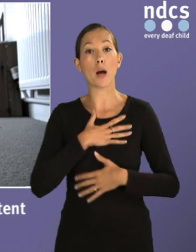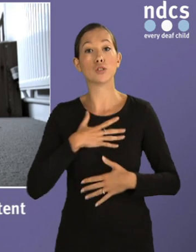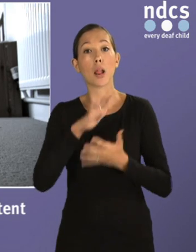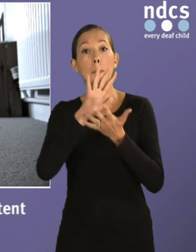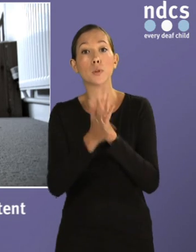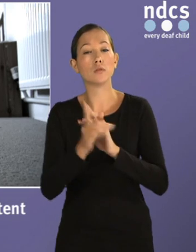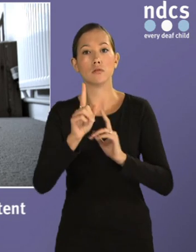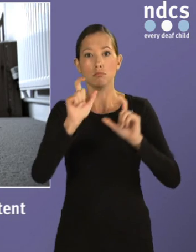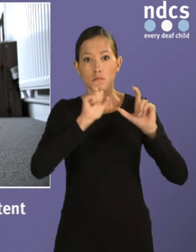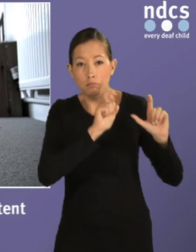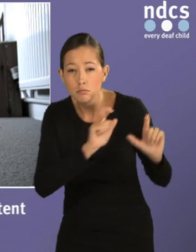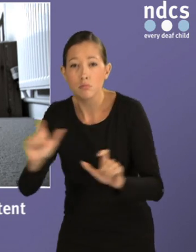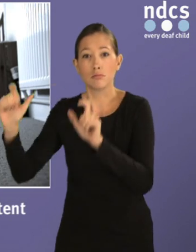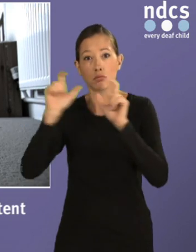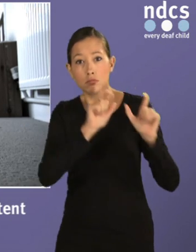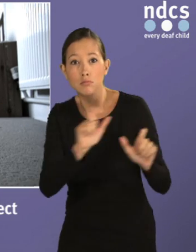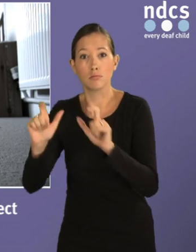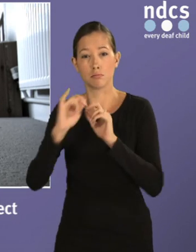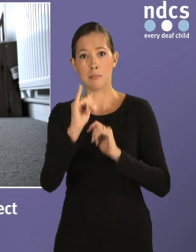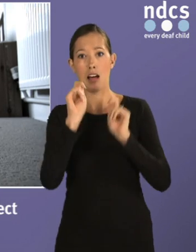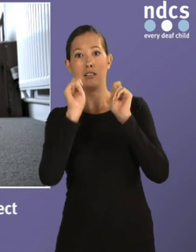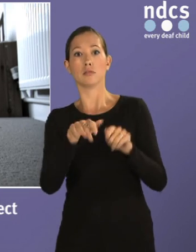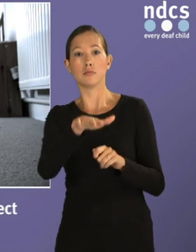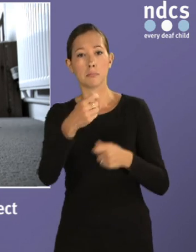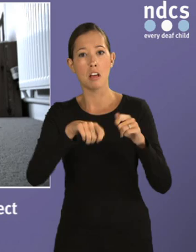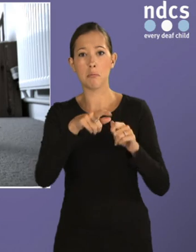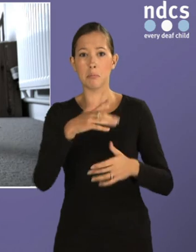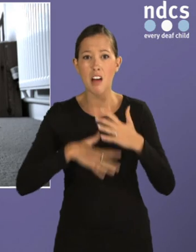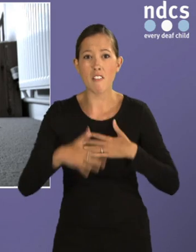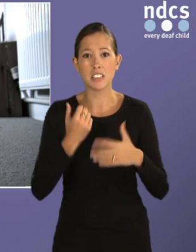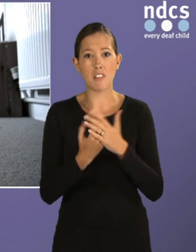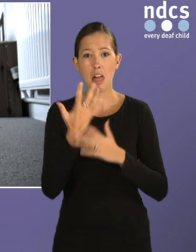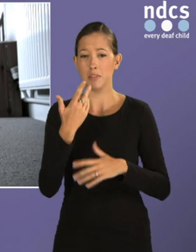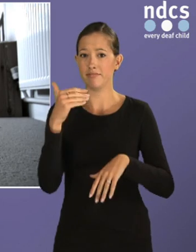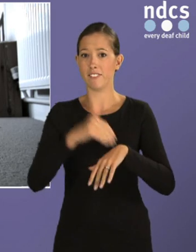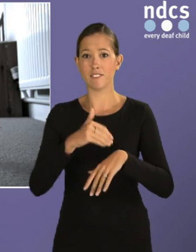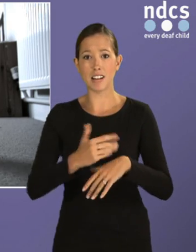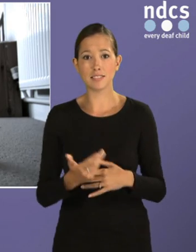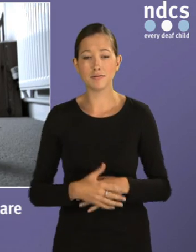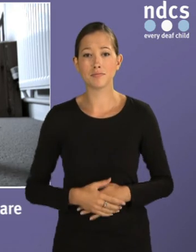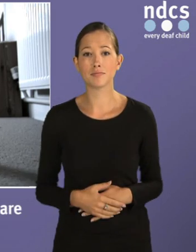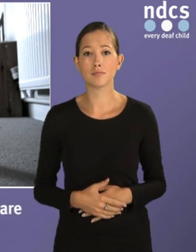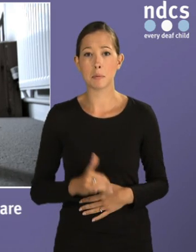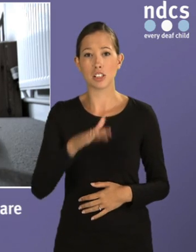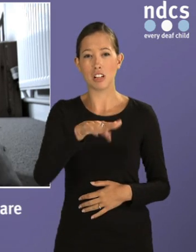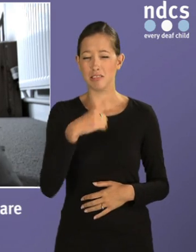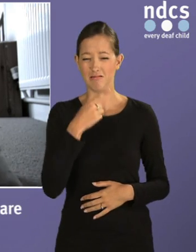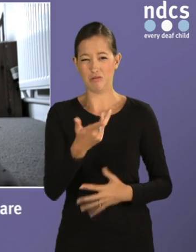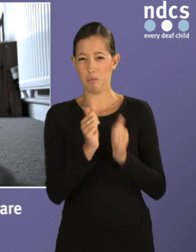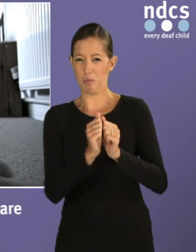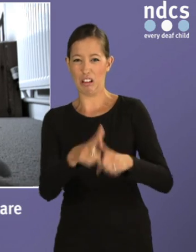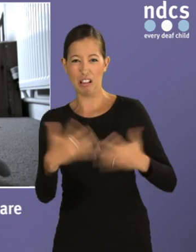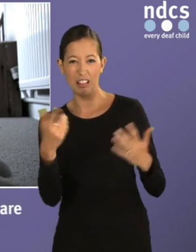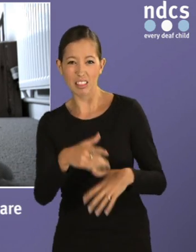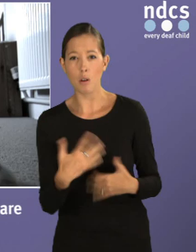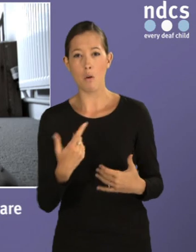Emotional abuse is the persistent ill treatment of a child causing a severe adverse effect on their behaviour and development. A child may be told